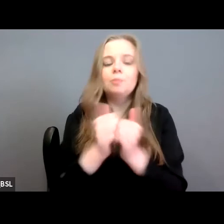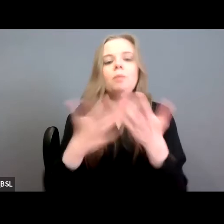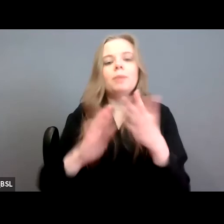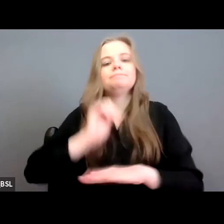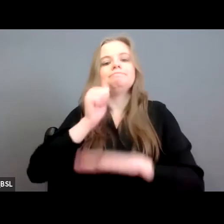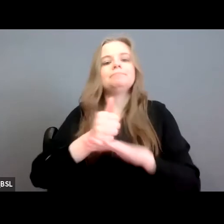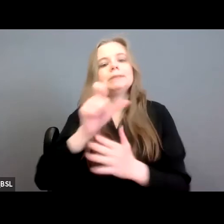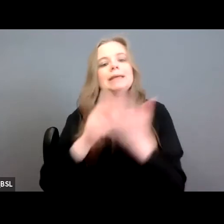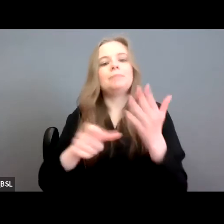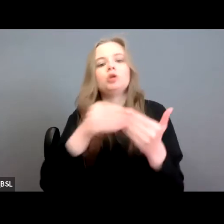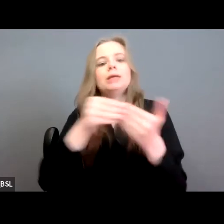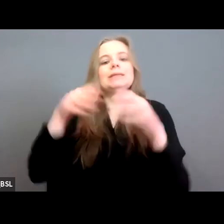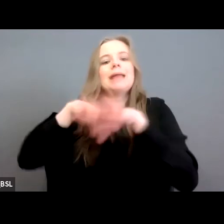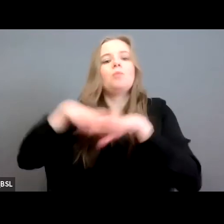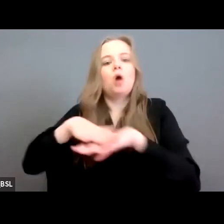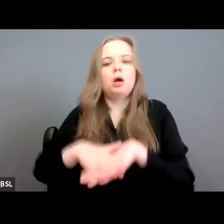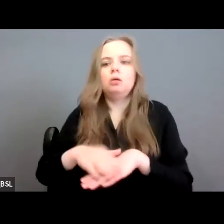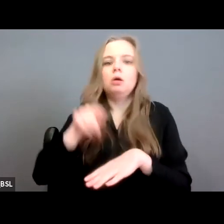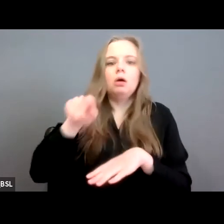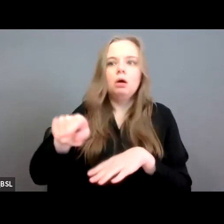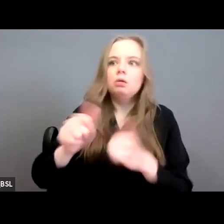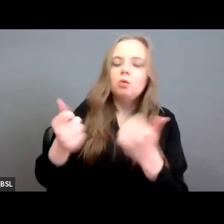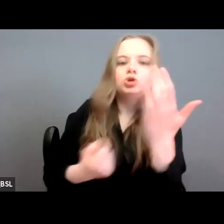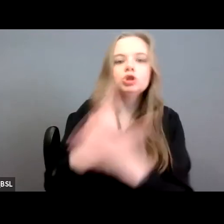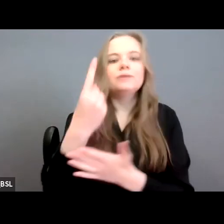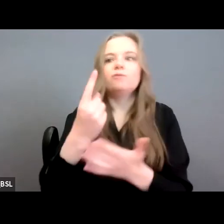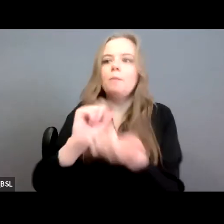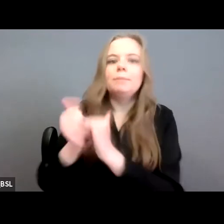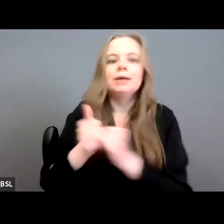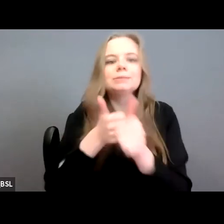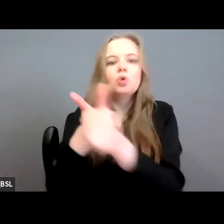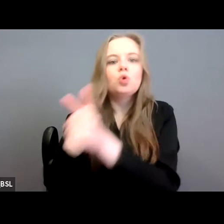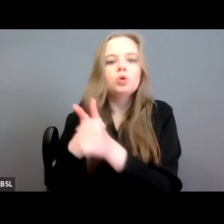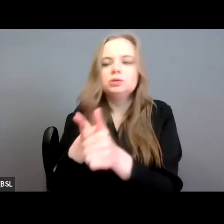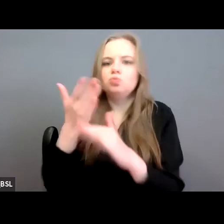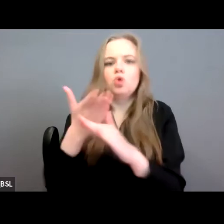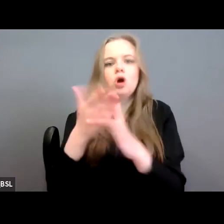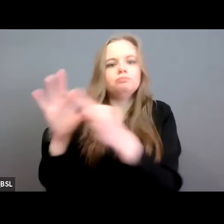is a platform for peer support and networking and collaboration for those students.